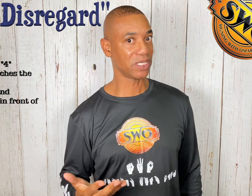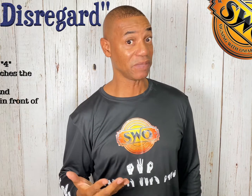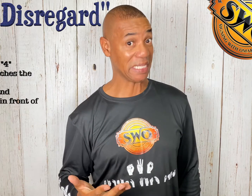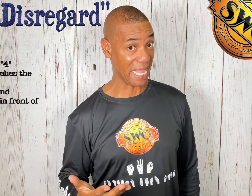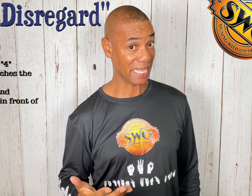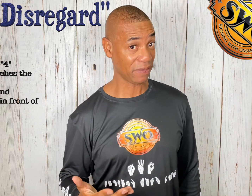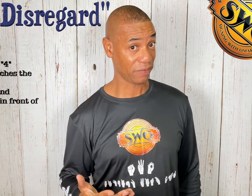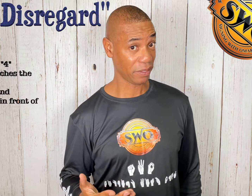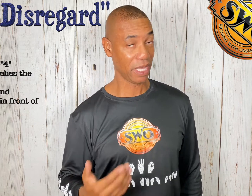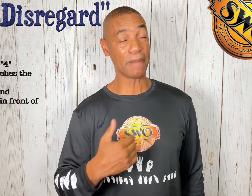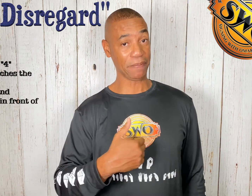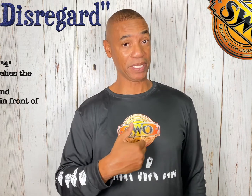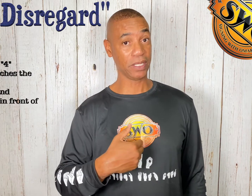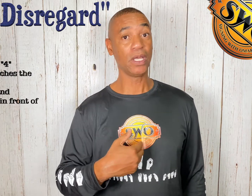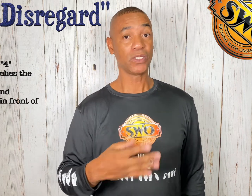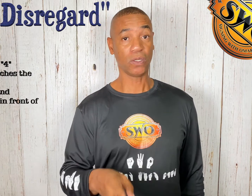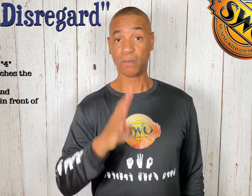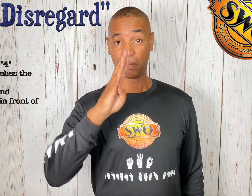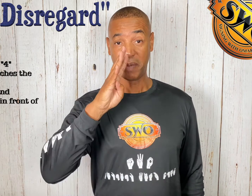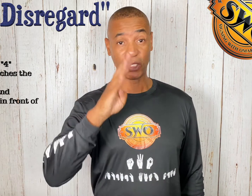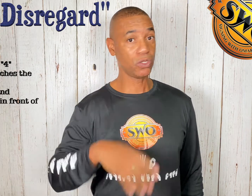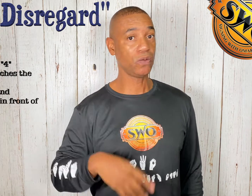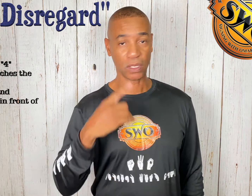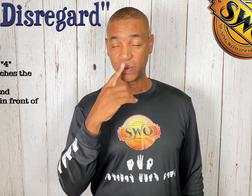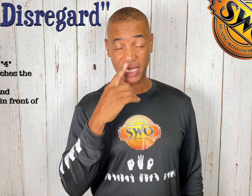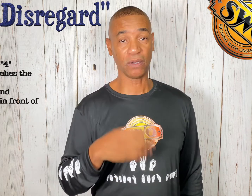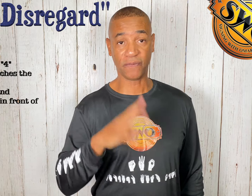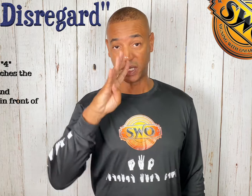something negative, in my opinion. So make sure you include that on your face.